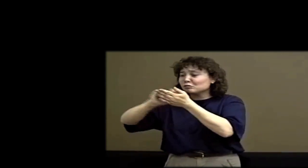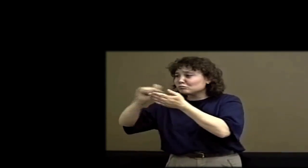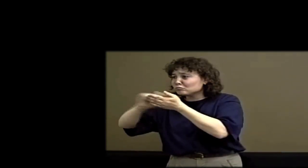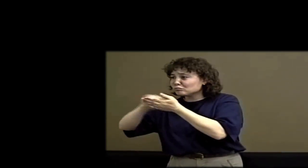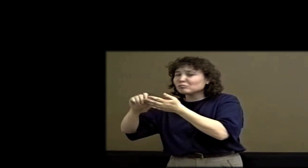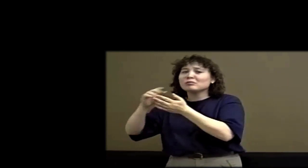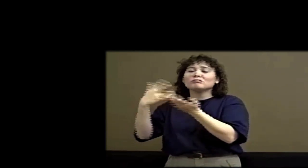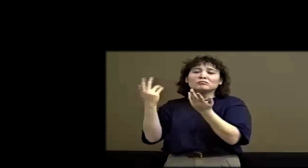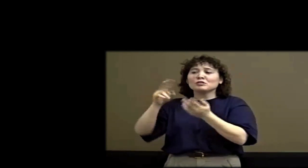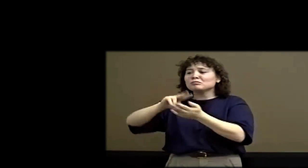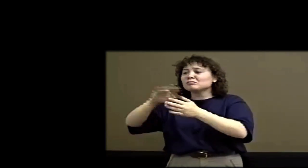on the TV.